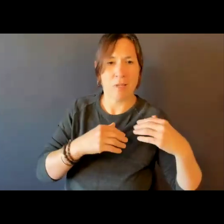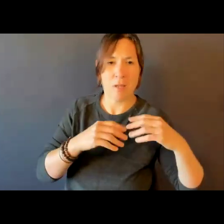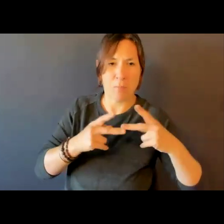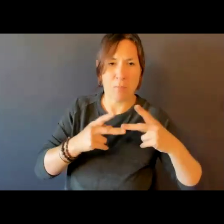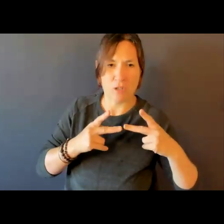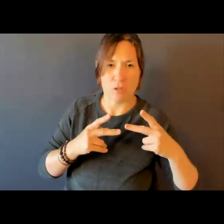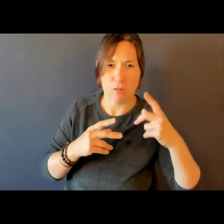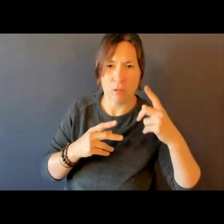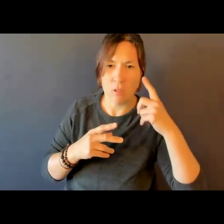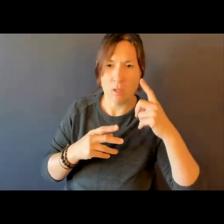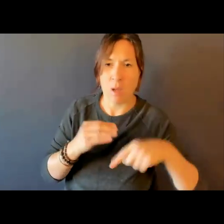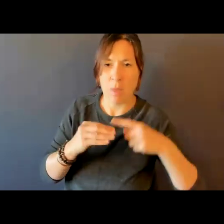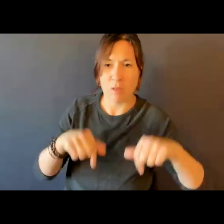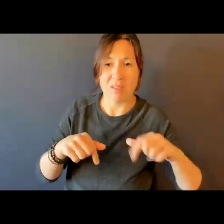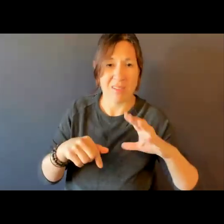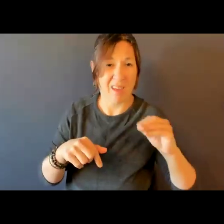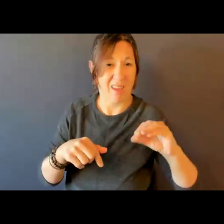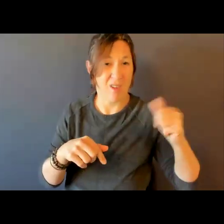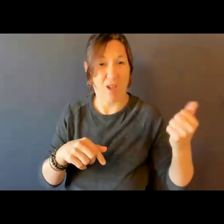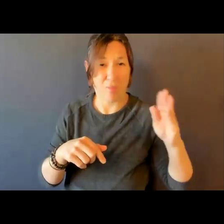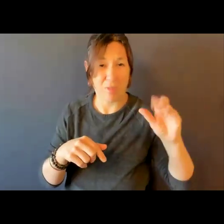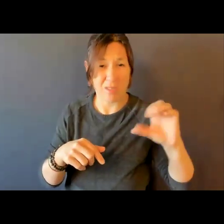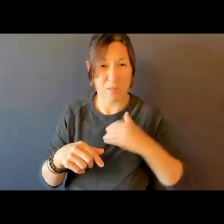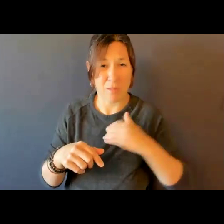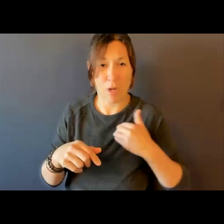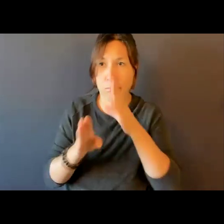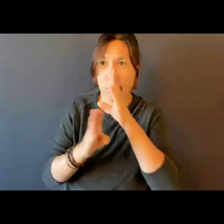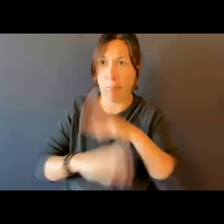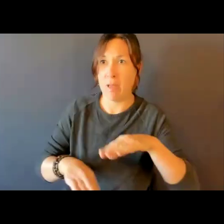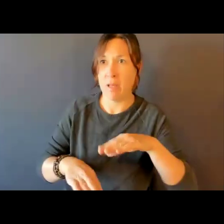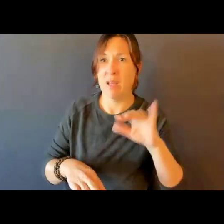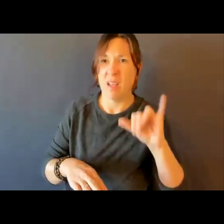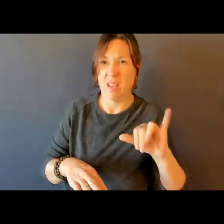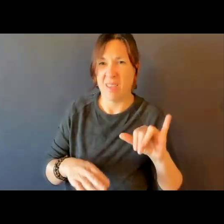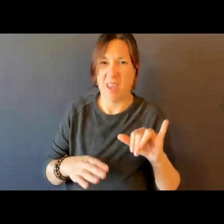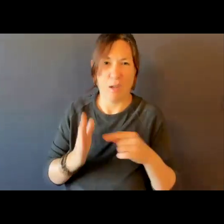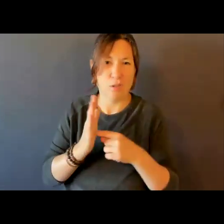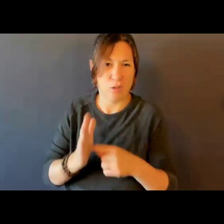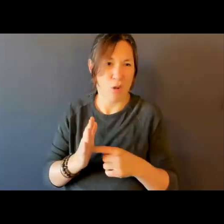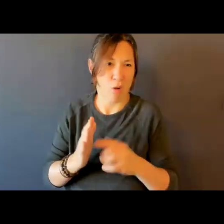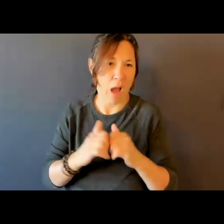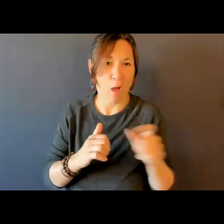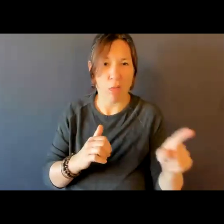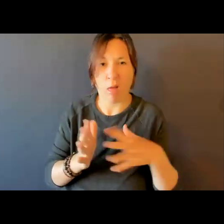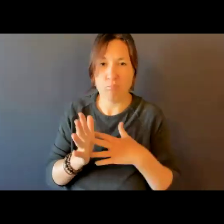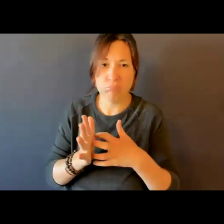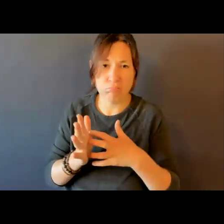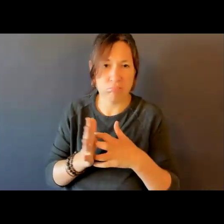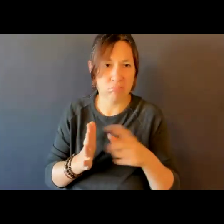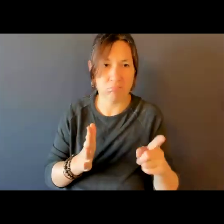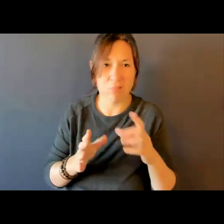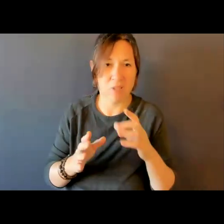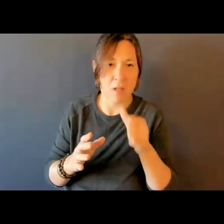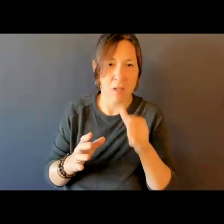her colleagues was a strong endorsement of the moral and political cowardice of our appointed body. I want to make